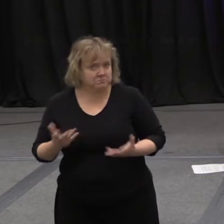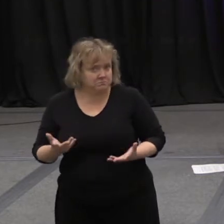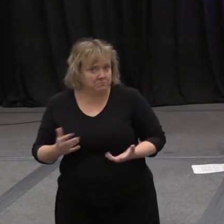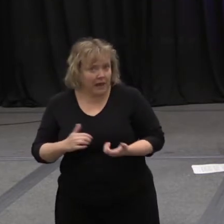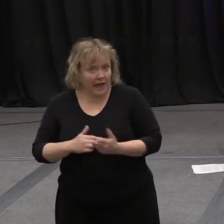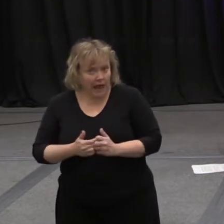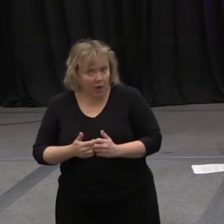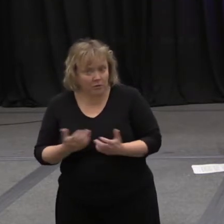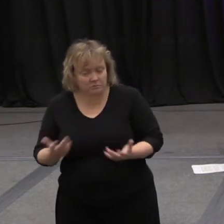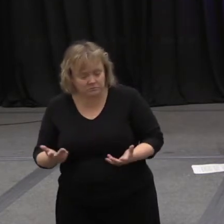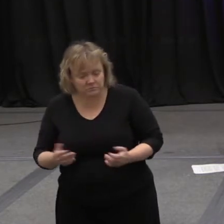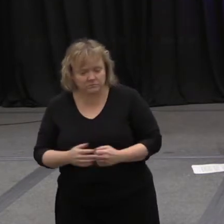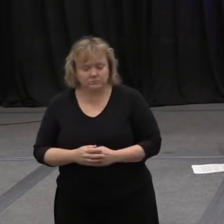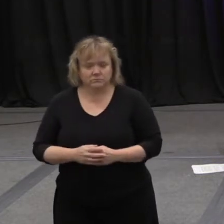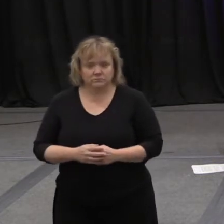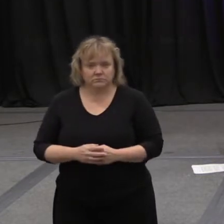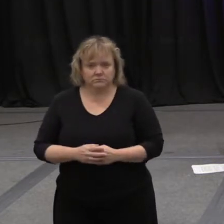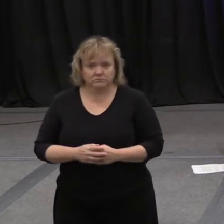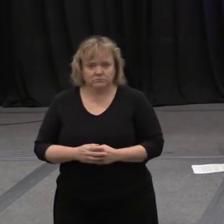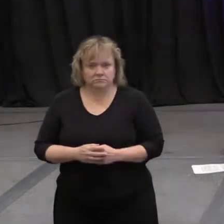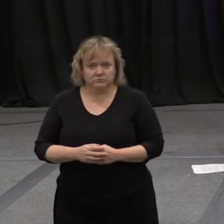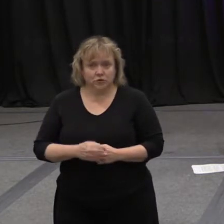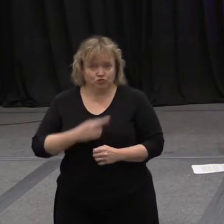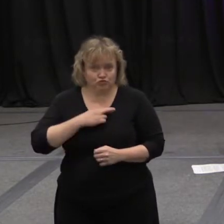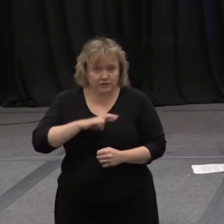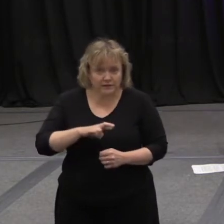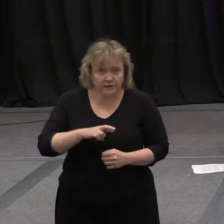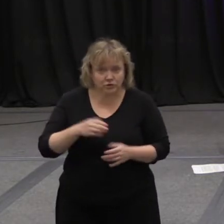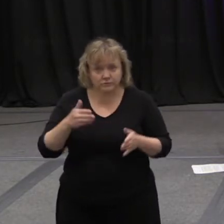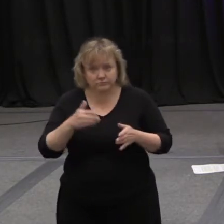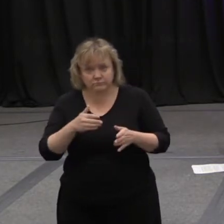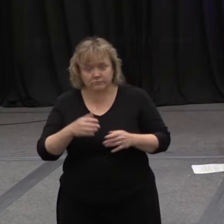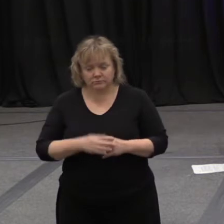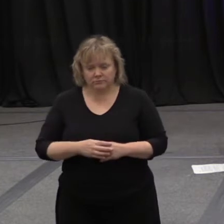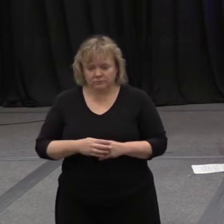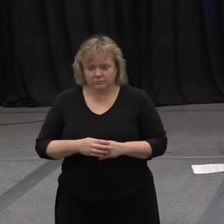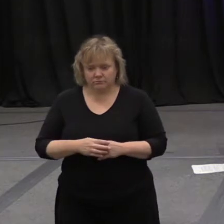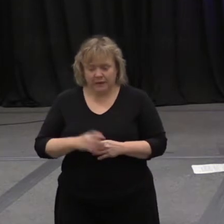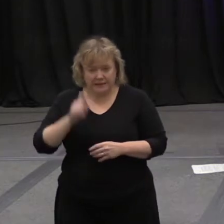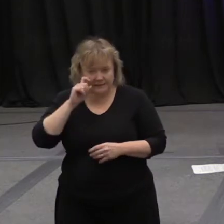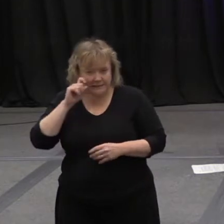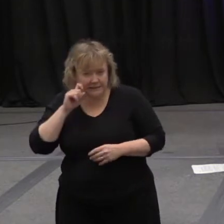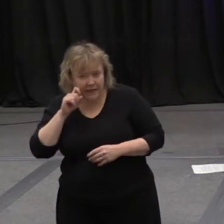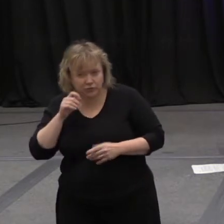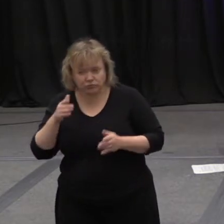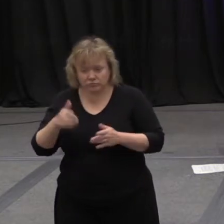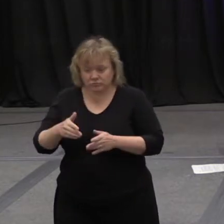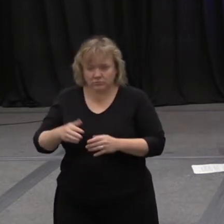sex practice, a body practice, some kind of returning regular